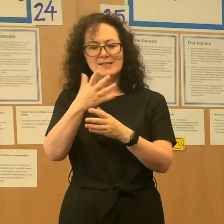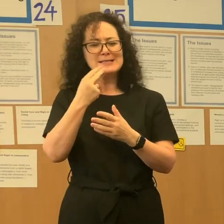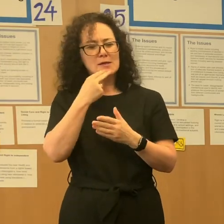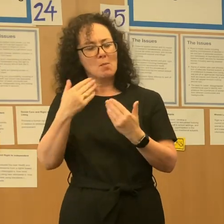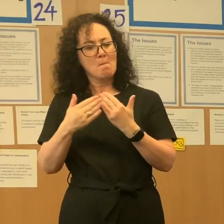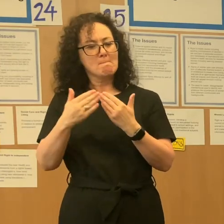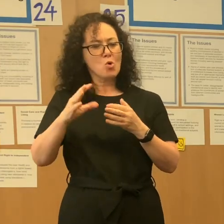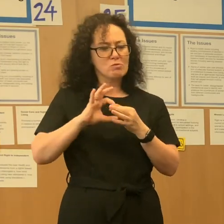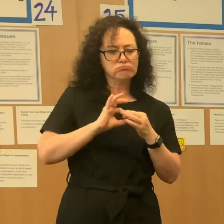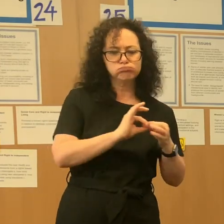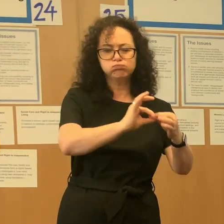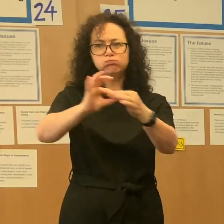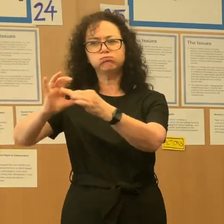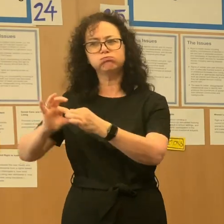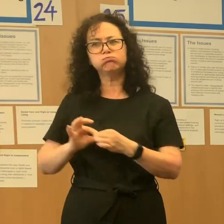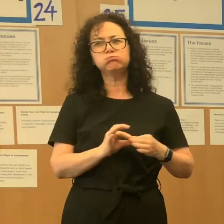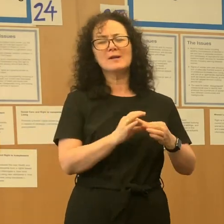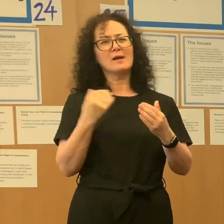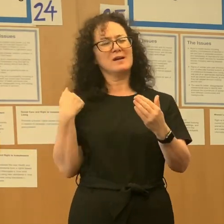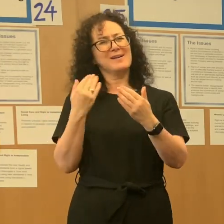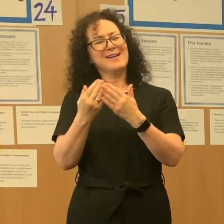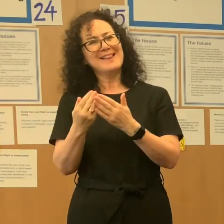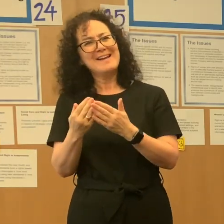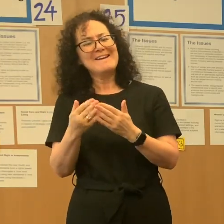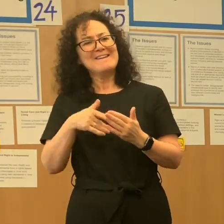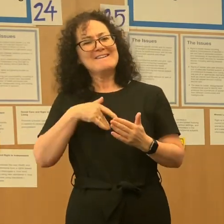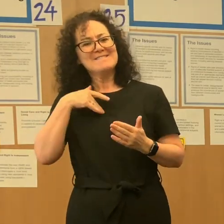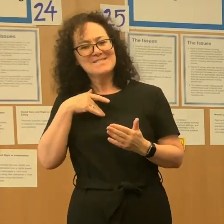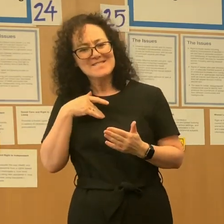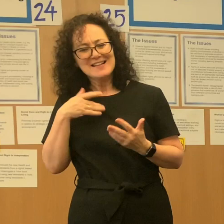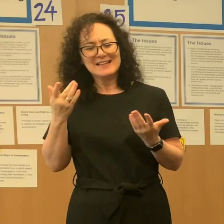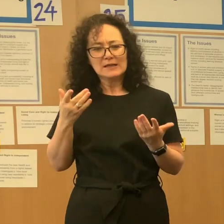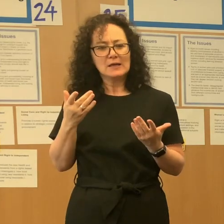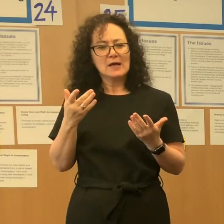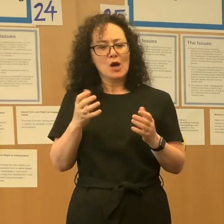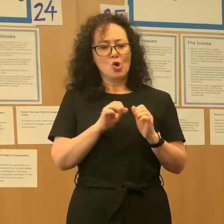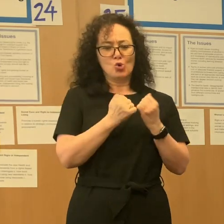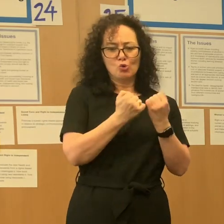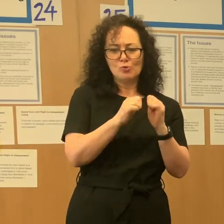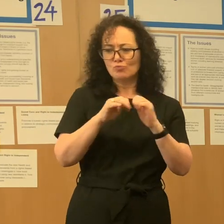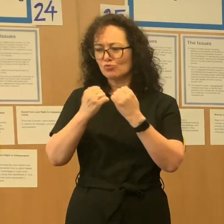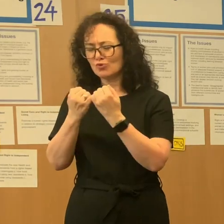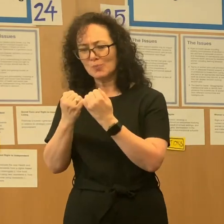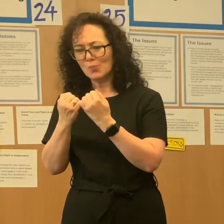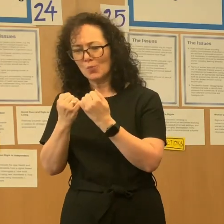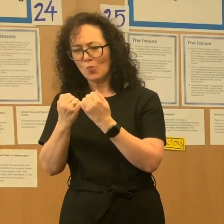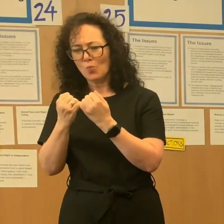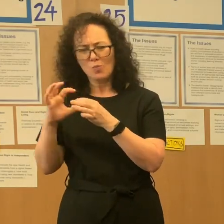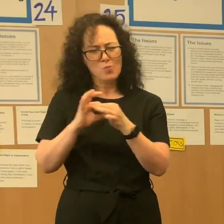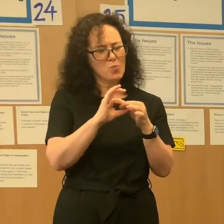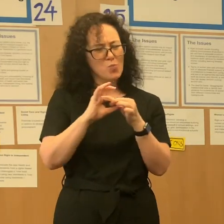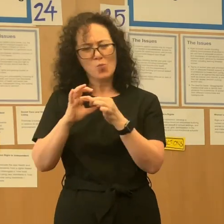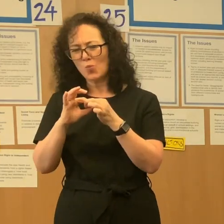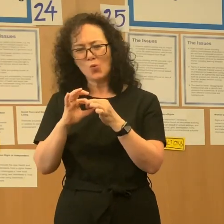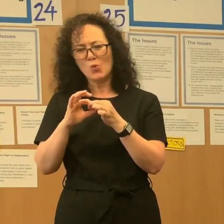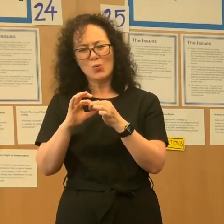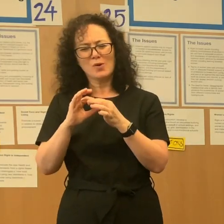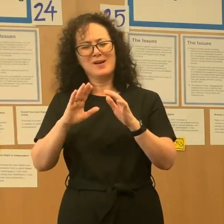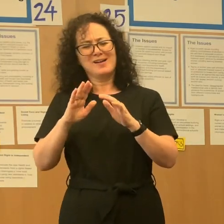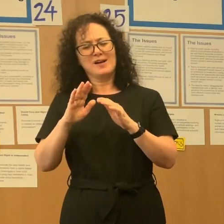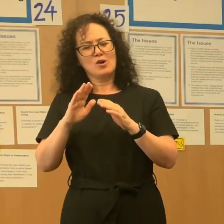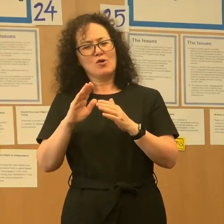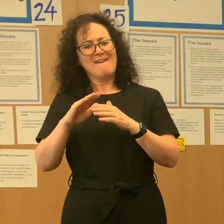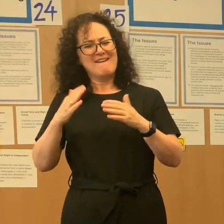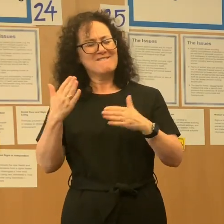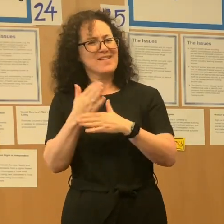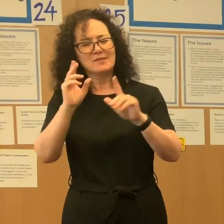together, collaborating, apart from very near the end, and I think that should have happened, and I hope that's going to happen in